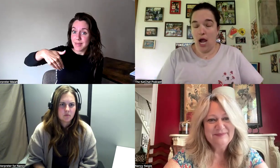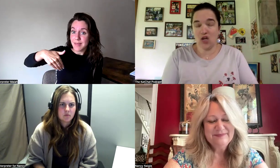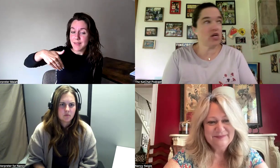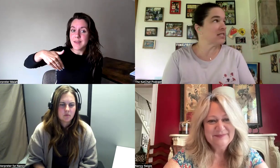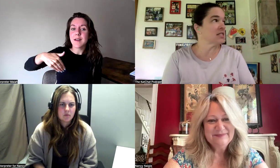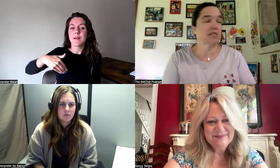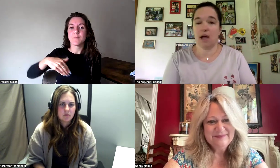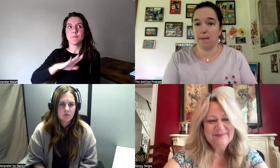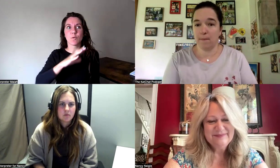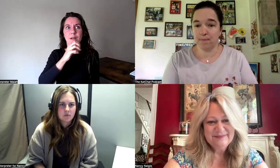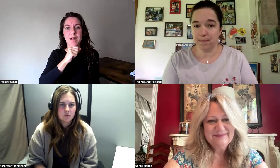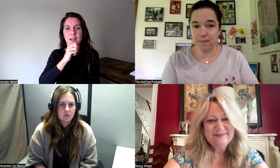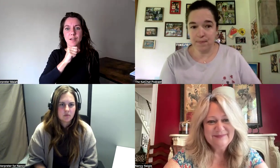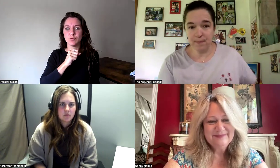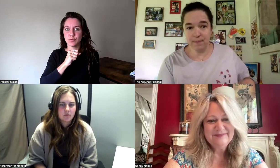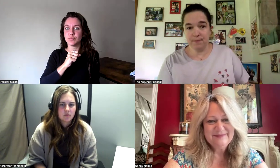age increasing.